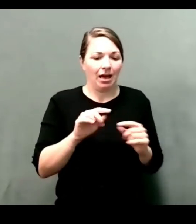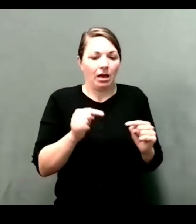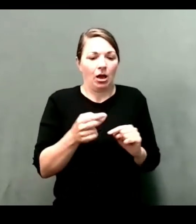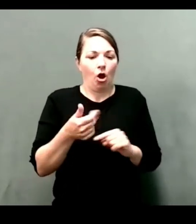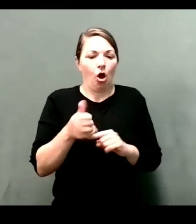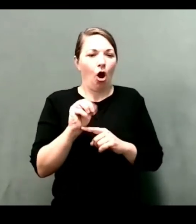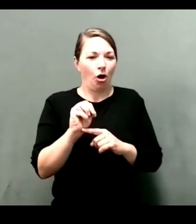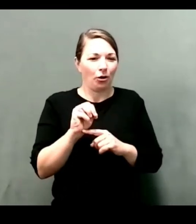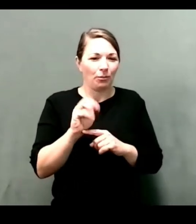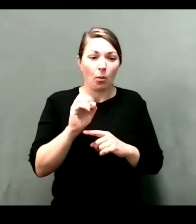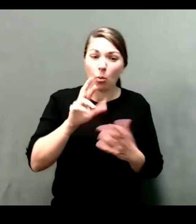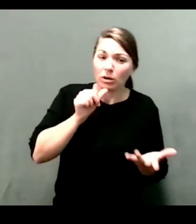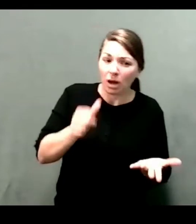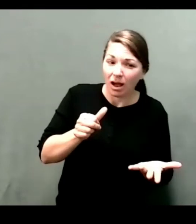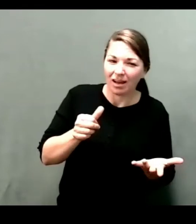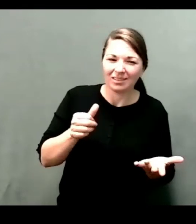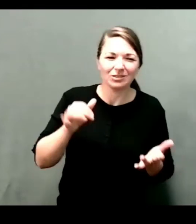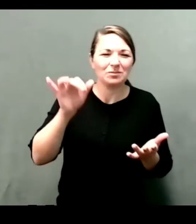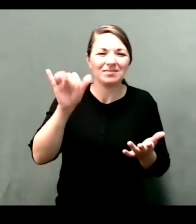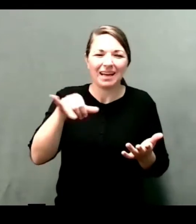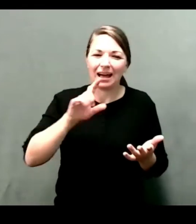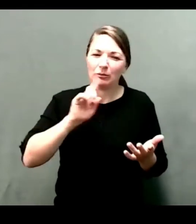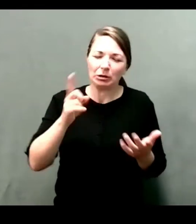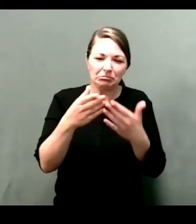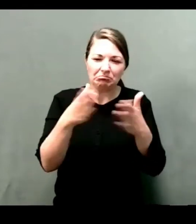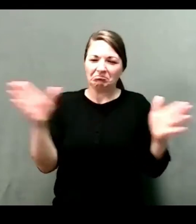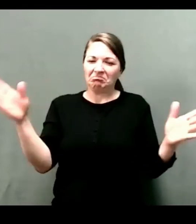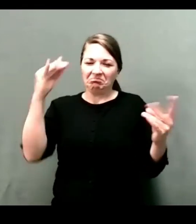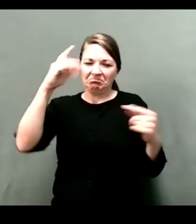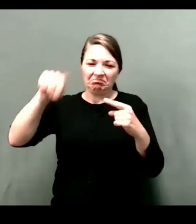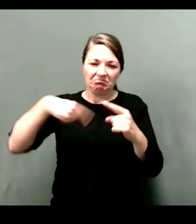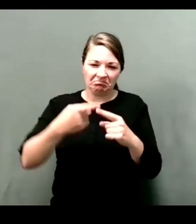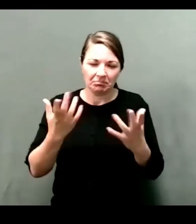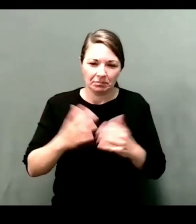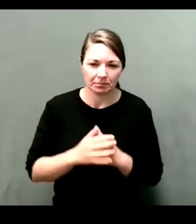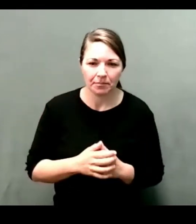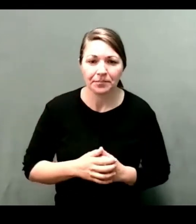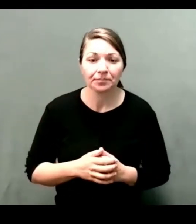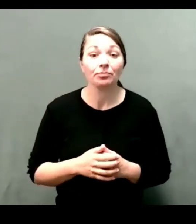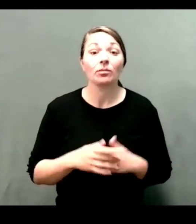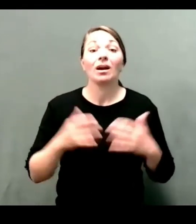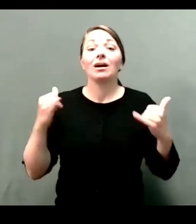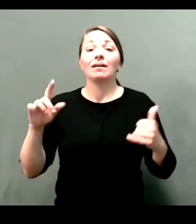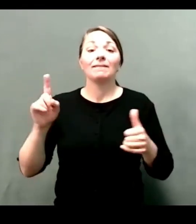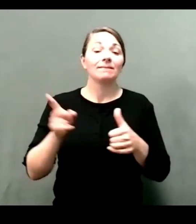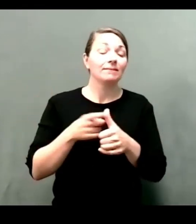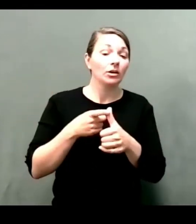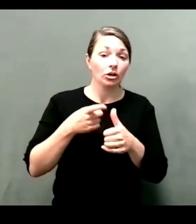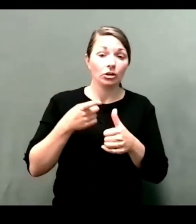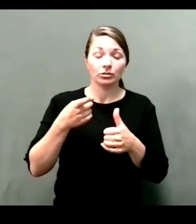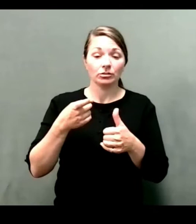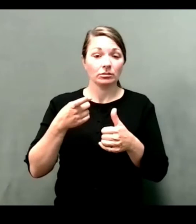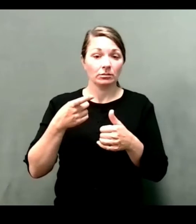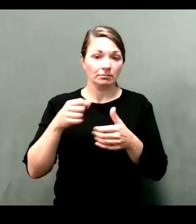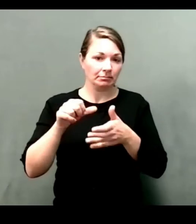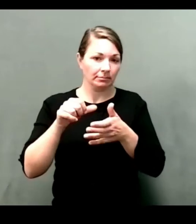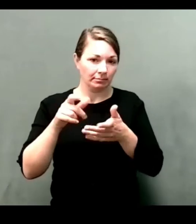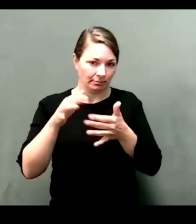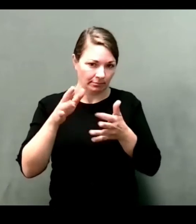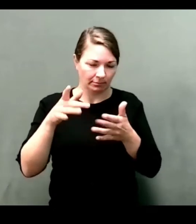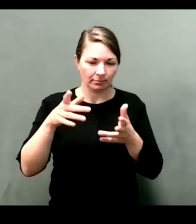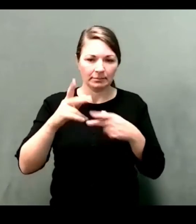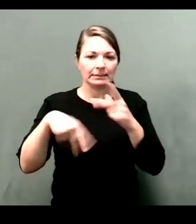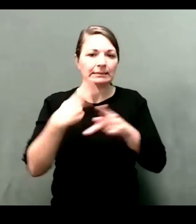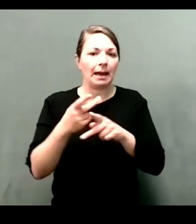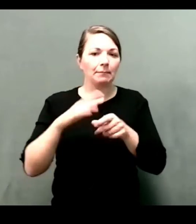wanted a little bit of that discussion down here. Okay, so on this page, we are going to look at our first form of oppression, which in this example is